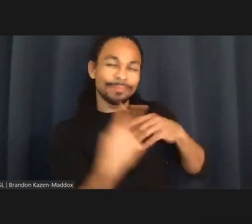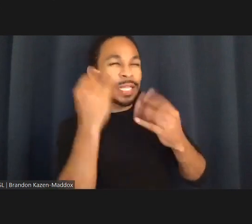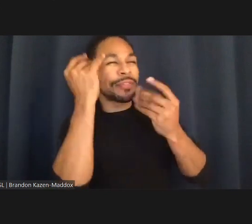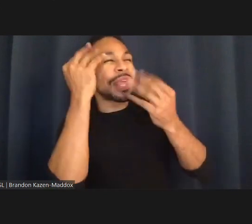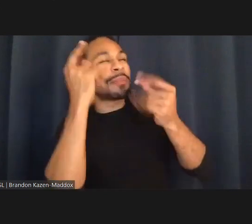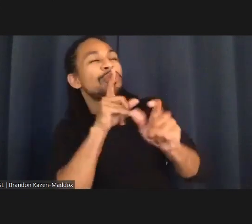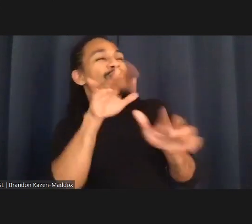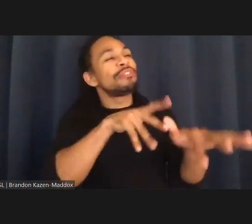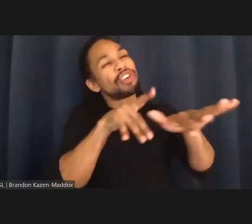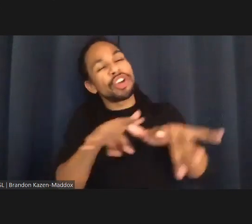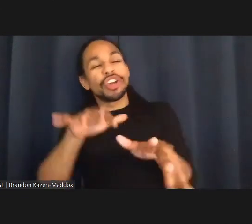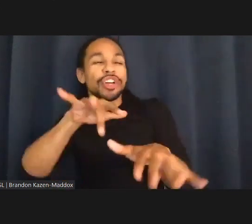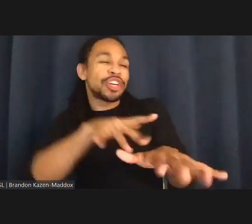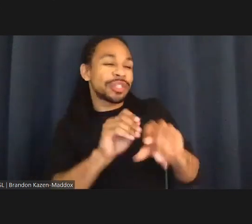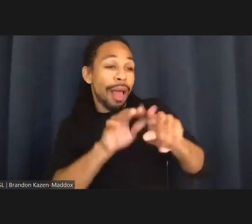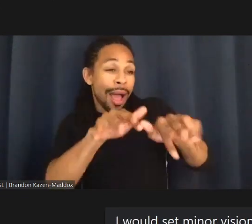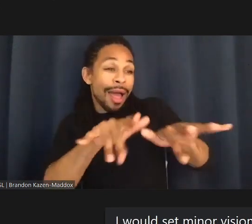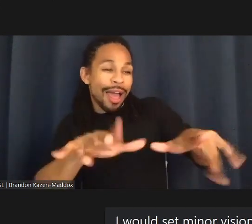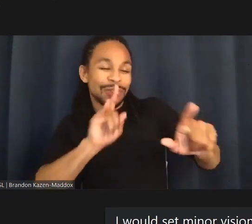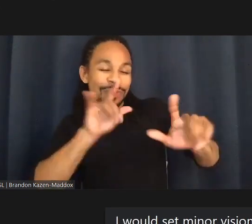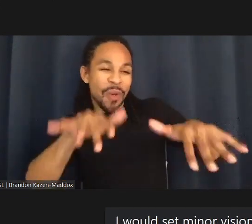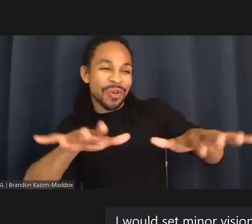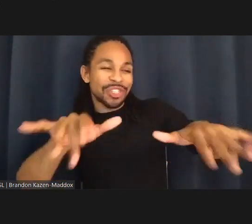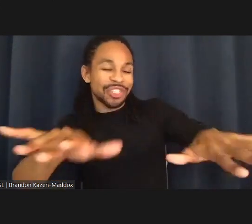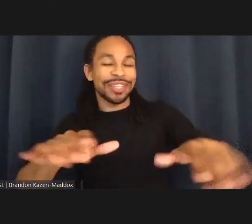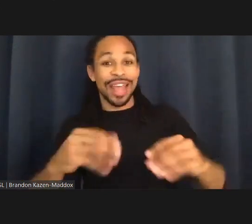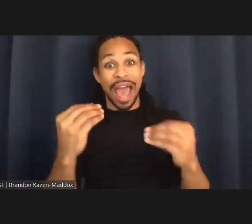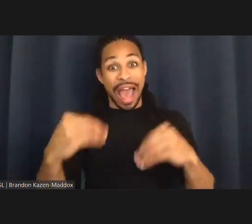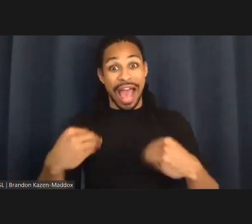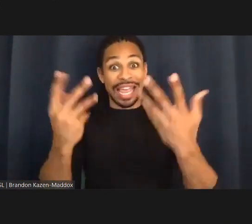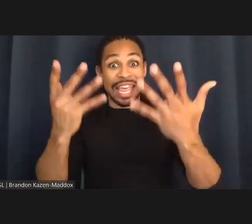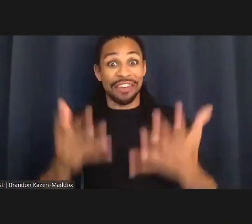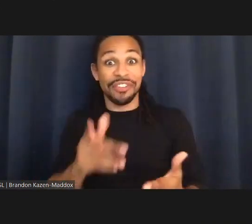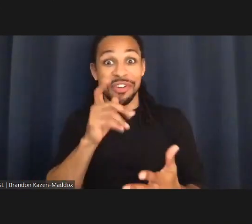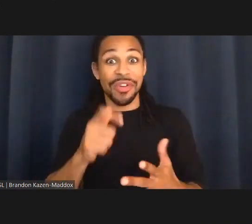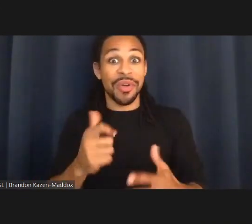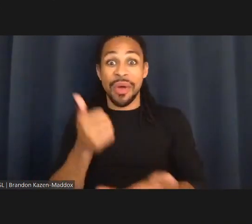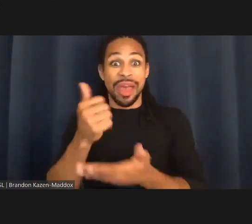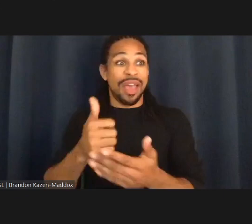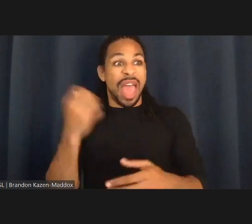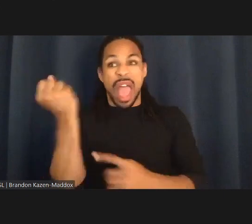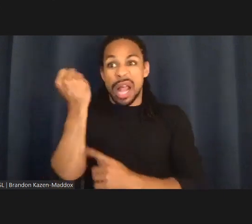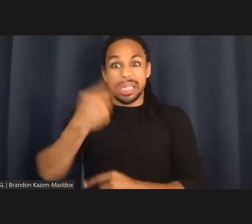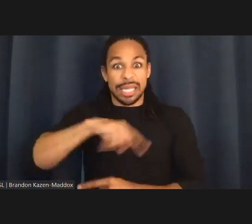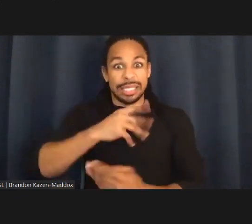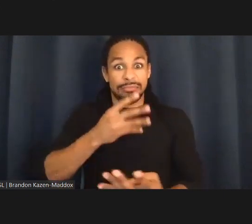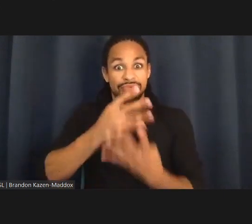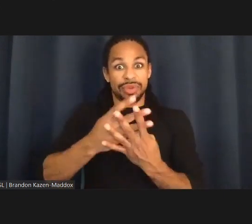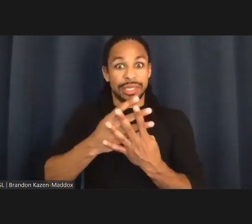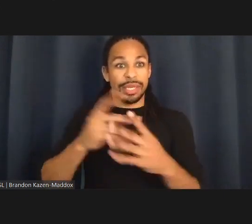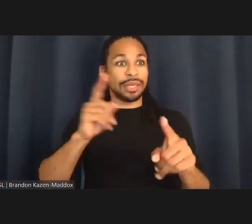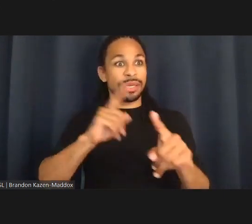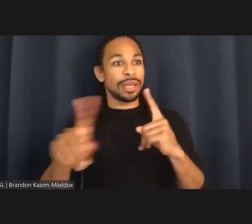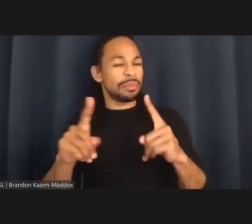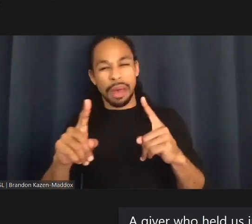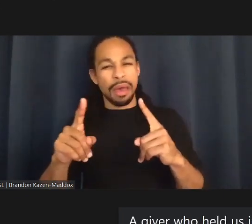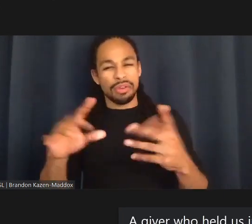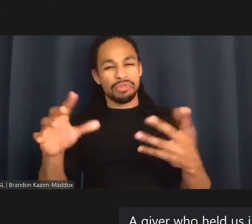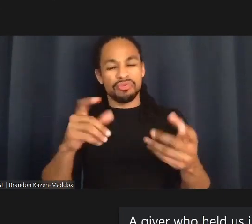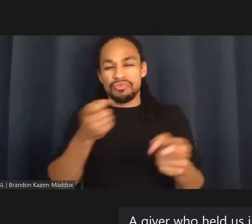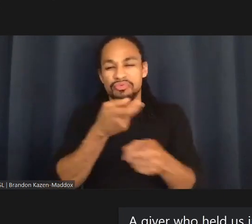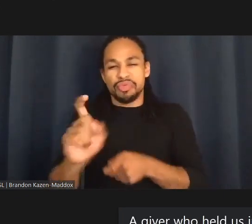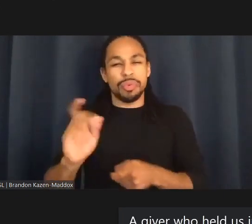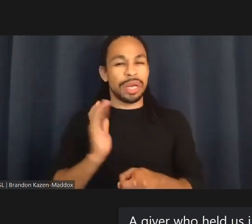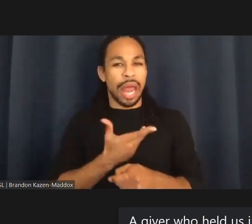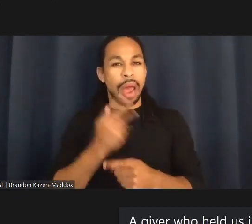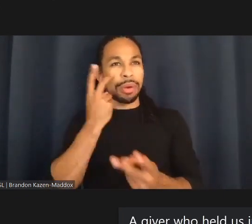sea. A giver who held us in prison, but diluted their poisons with conch shells and salt memory. In Plato